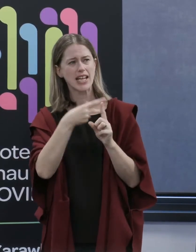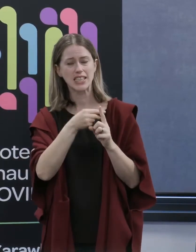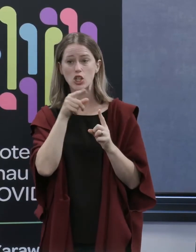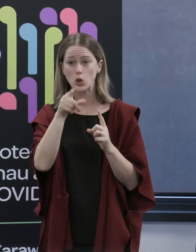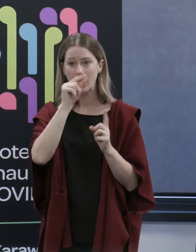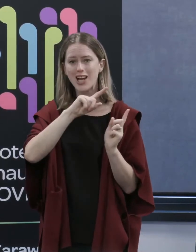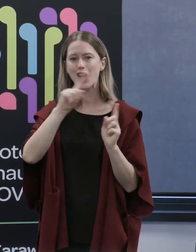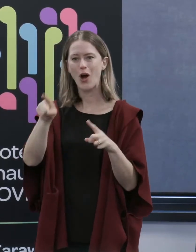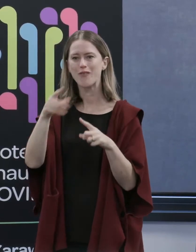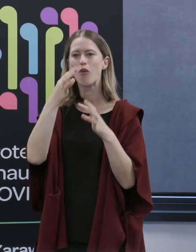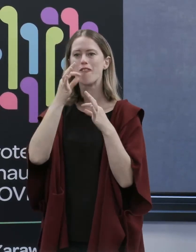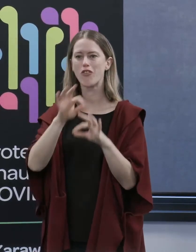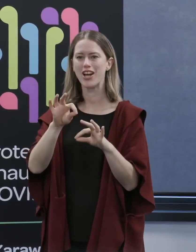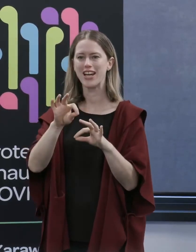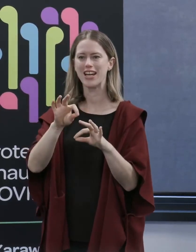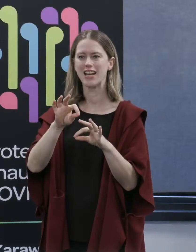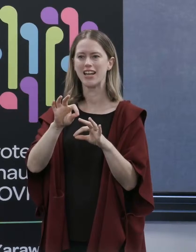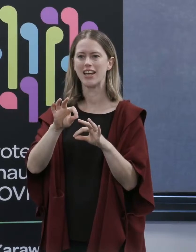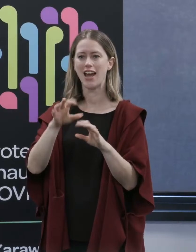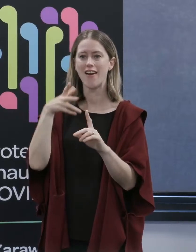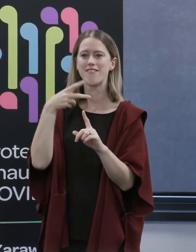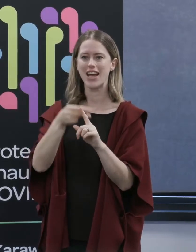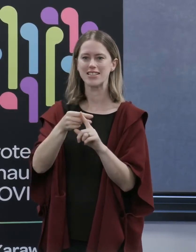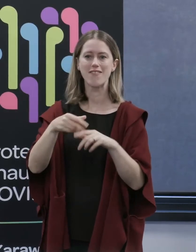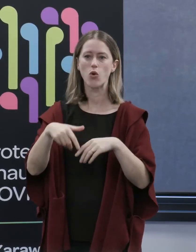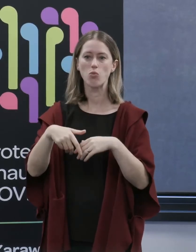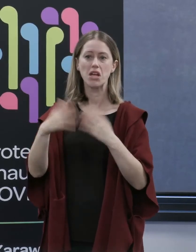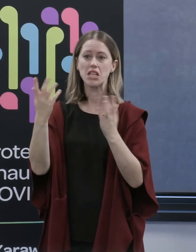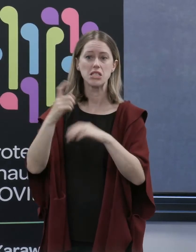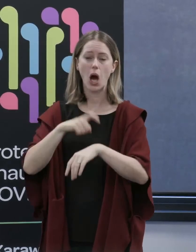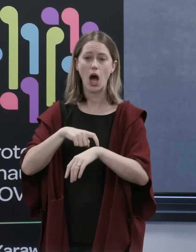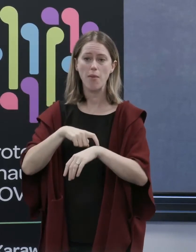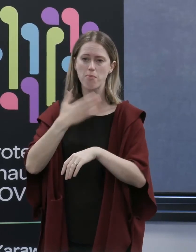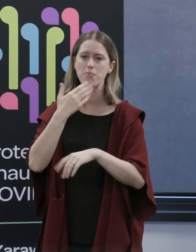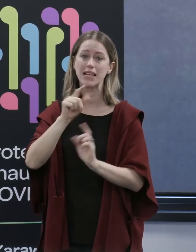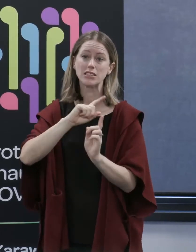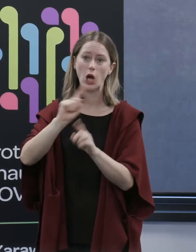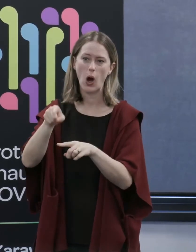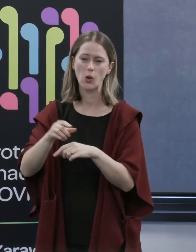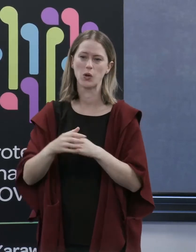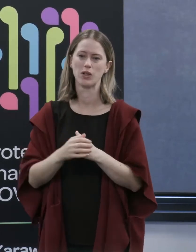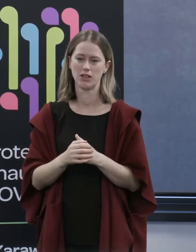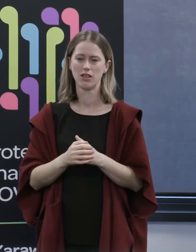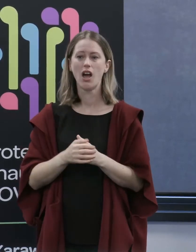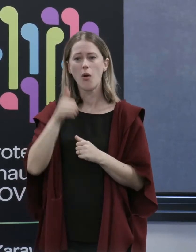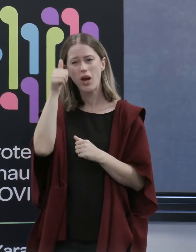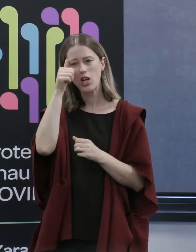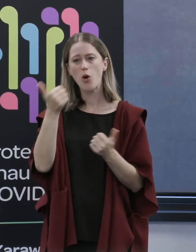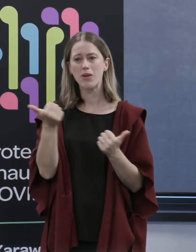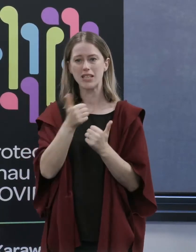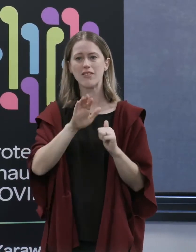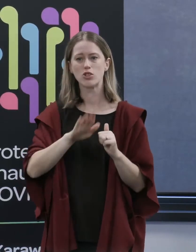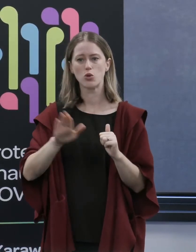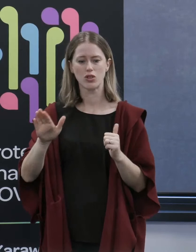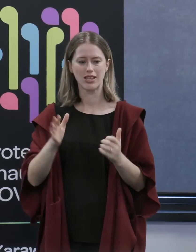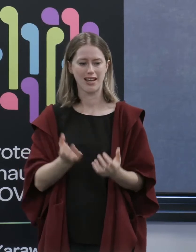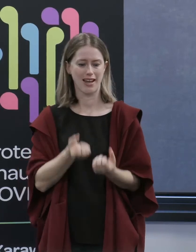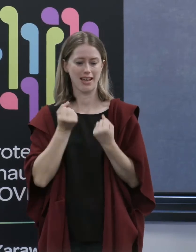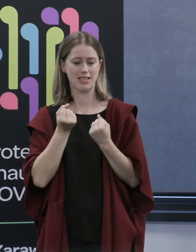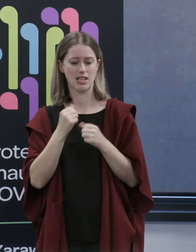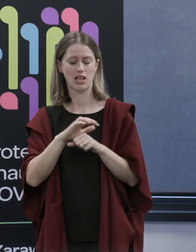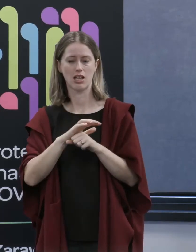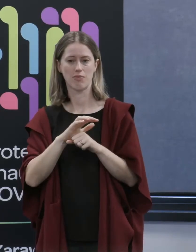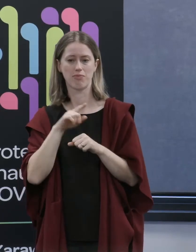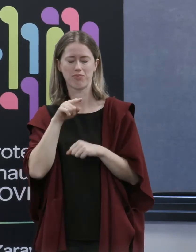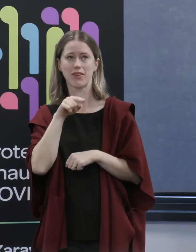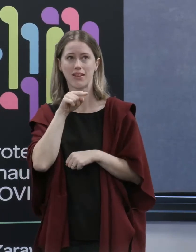along and get a free vaccine at any time, so please do that. We know that many children pick it up from